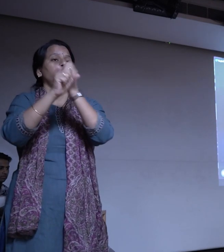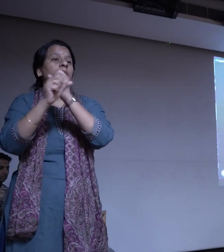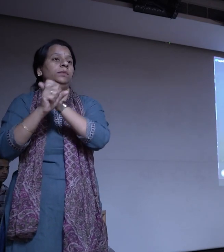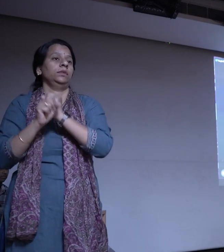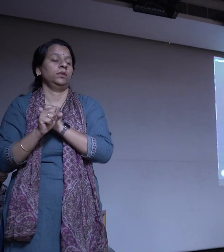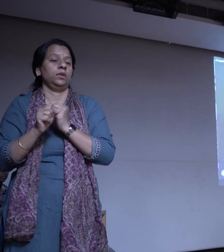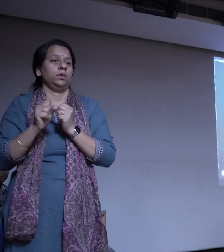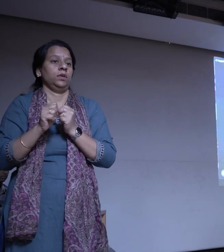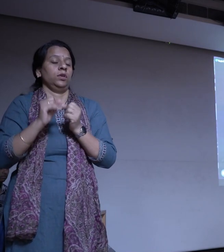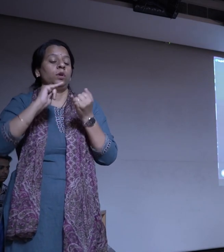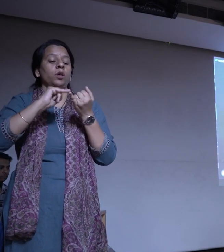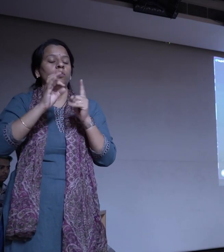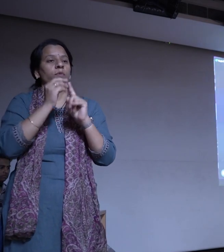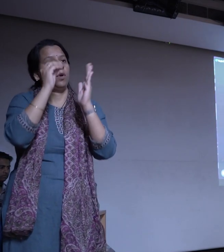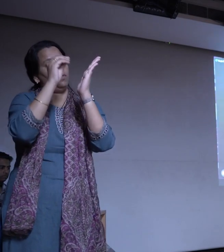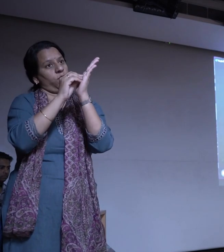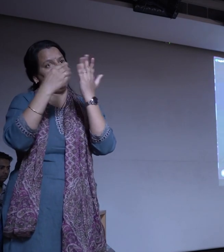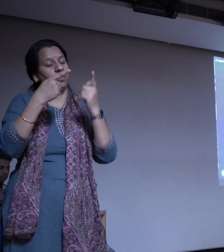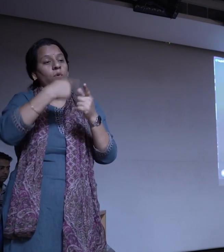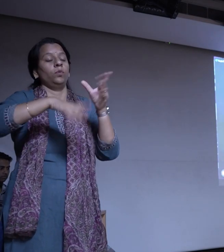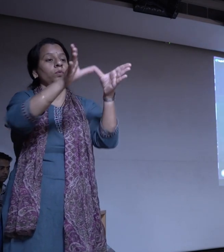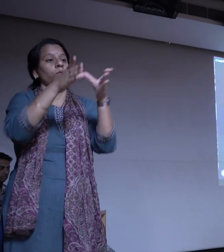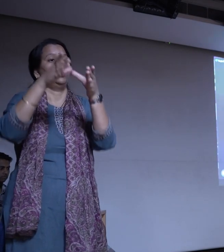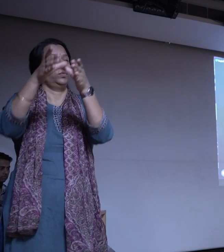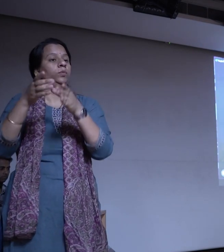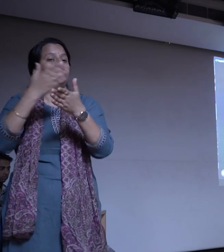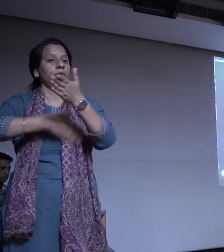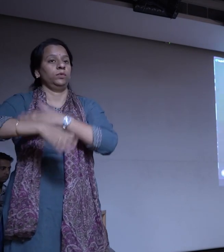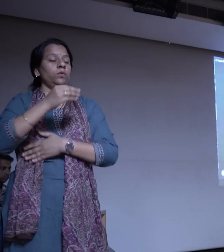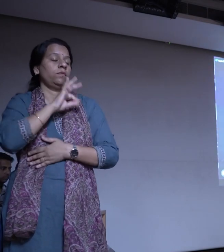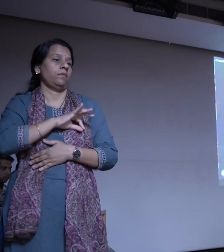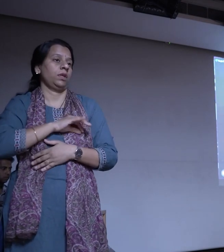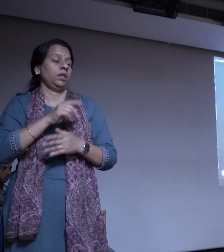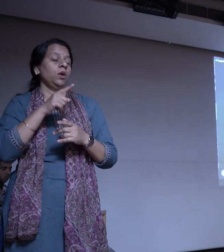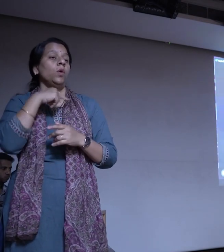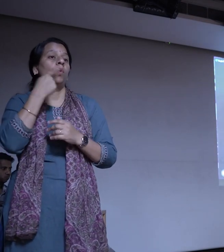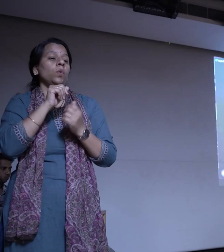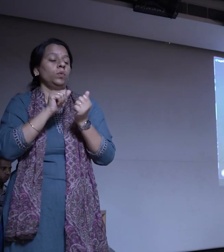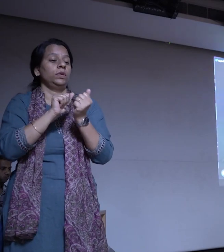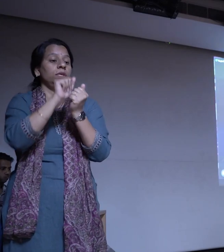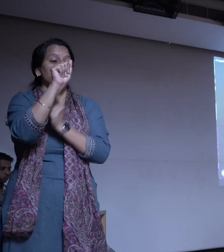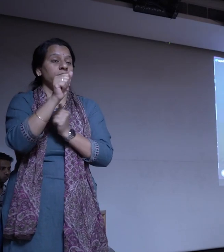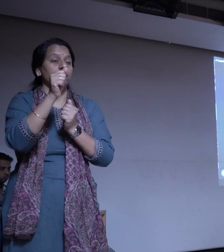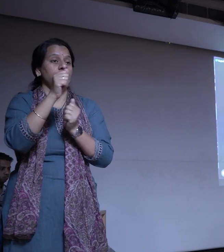psyched all other groups also now disability certificate